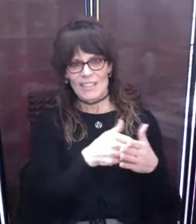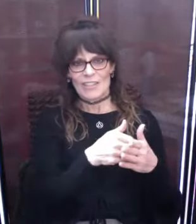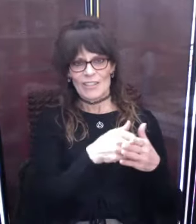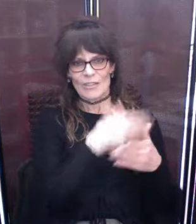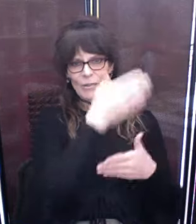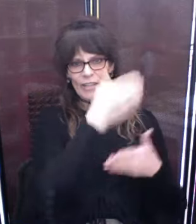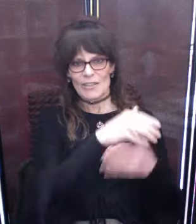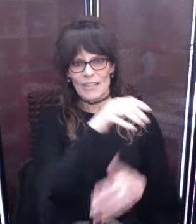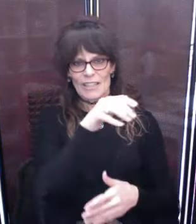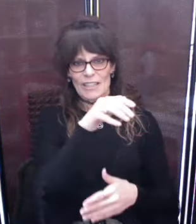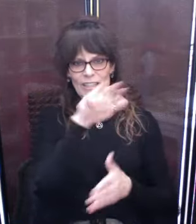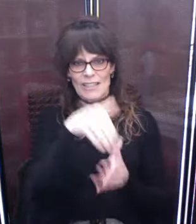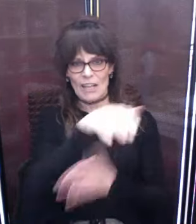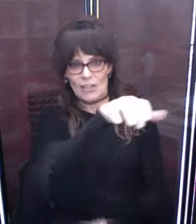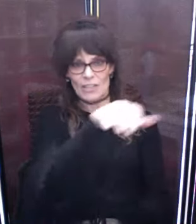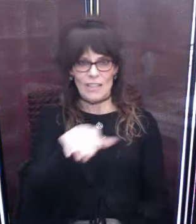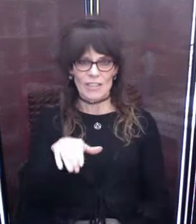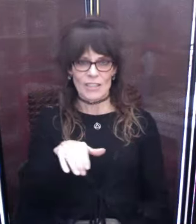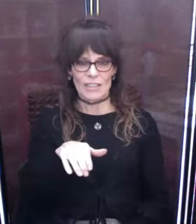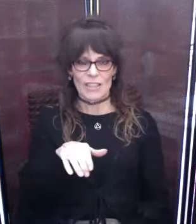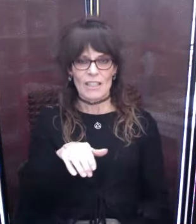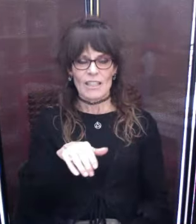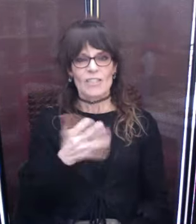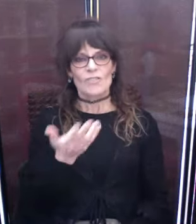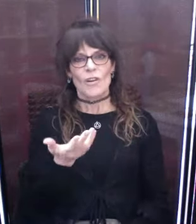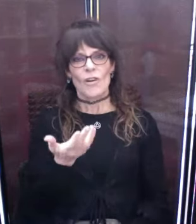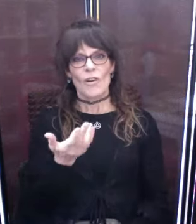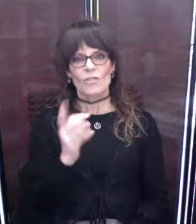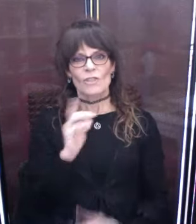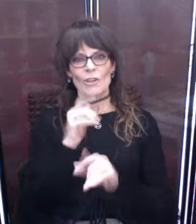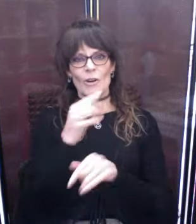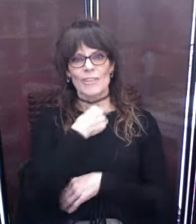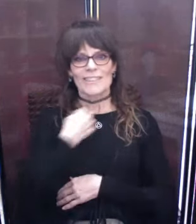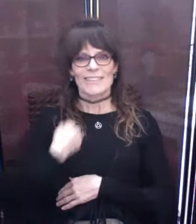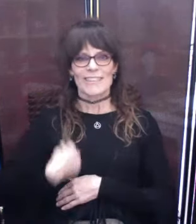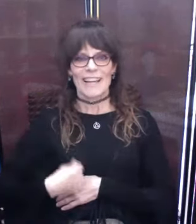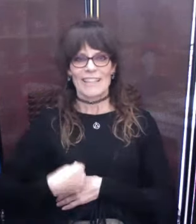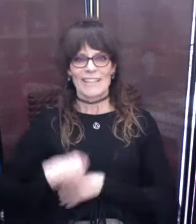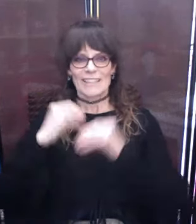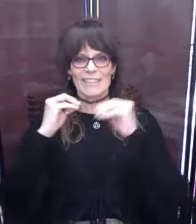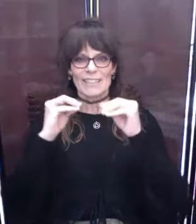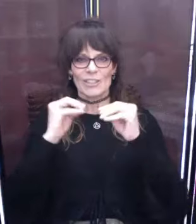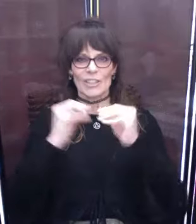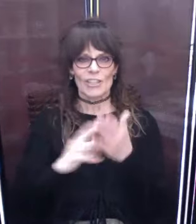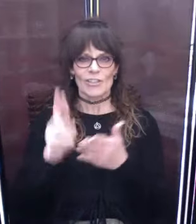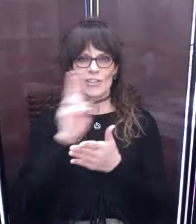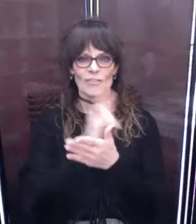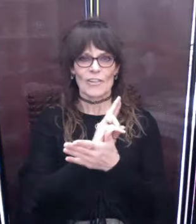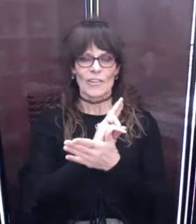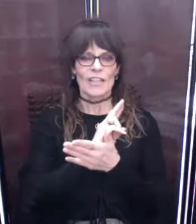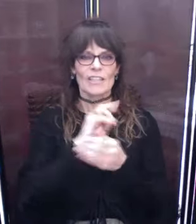section too. Put me on one of these planes to go to China to teach at a university in Xi'an, China for a